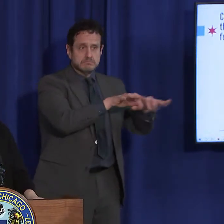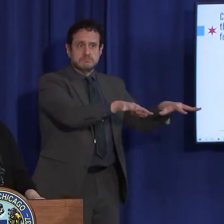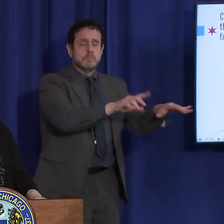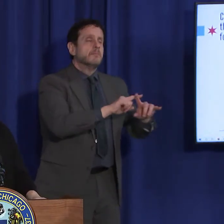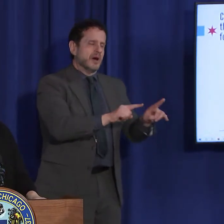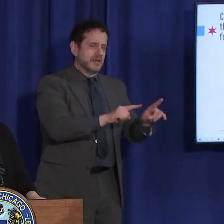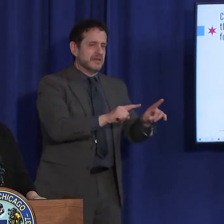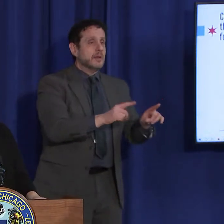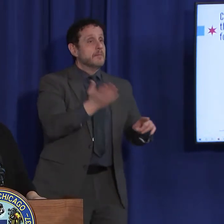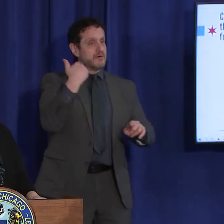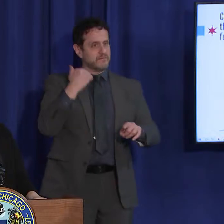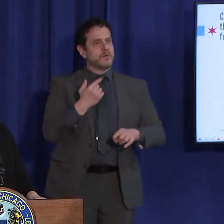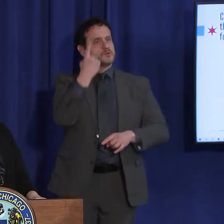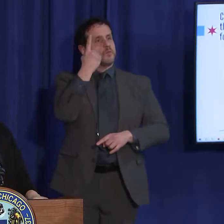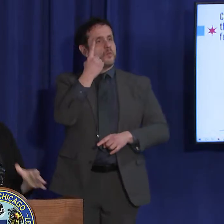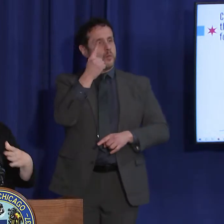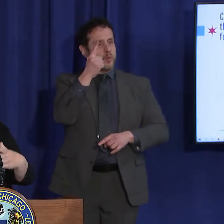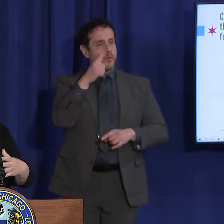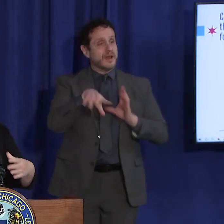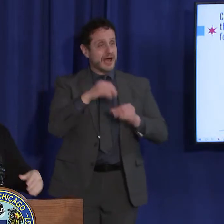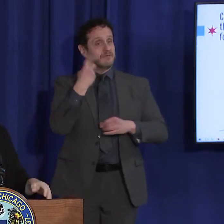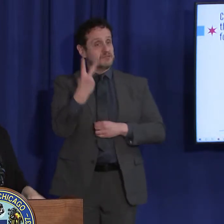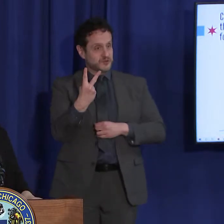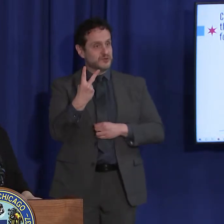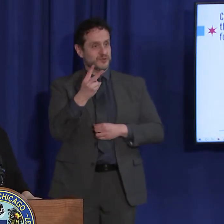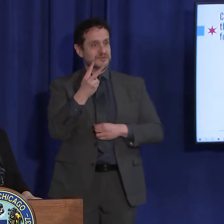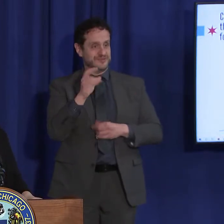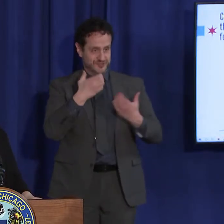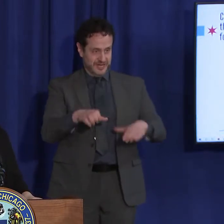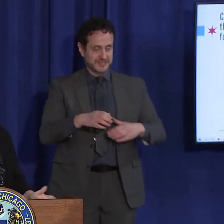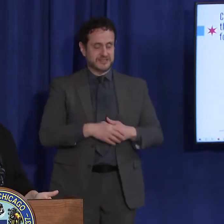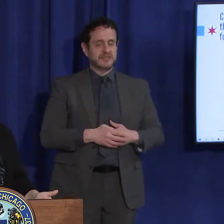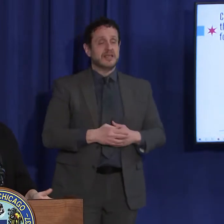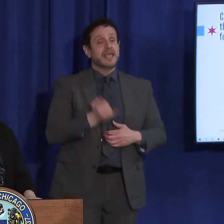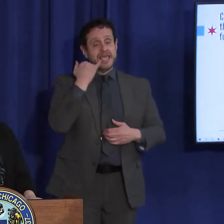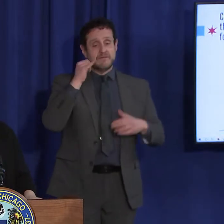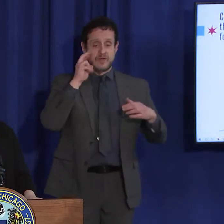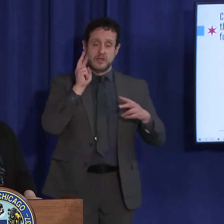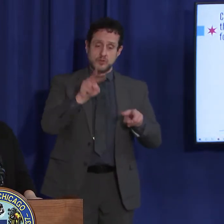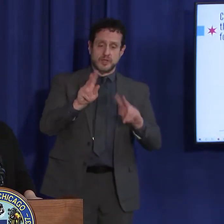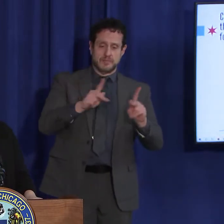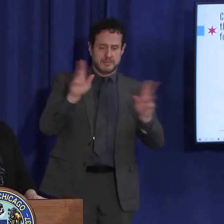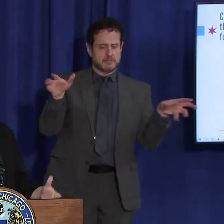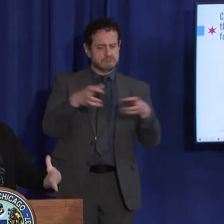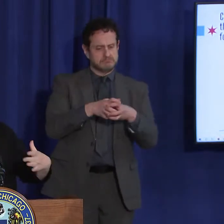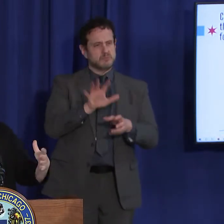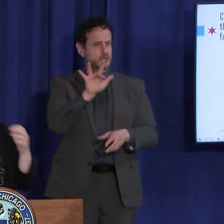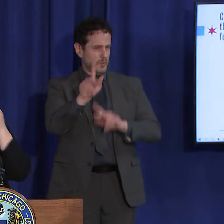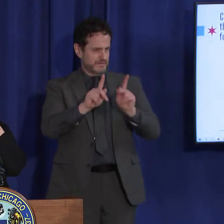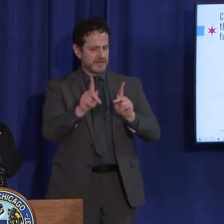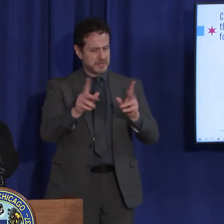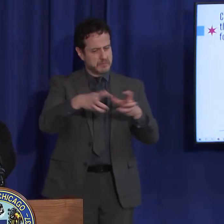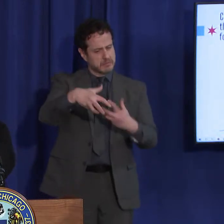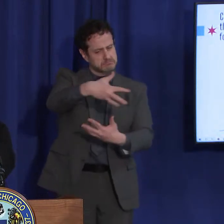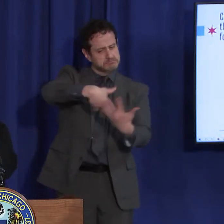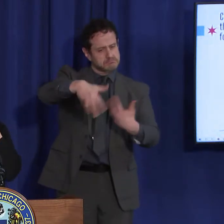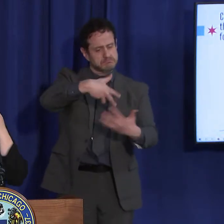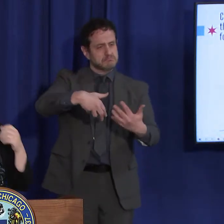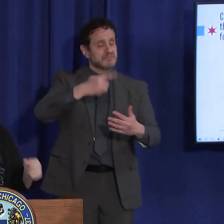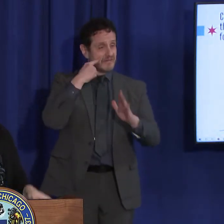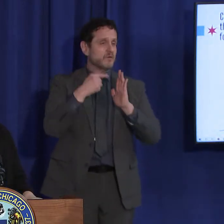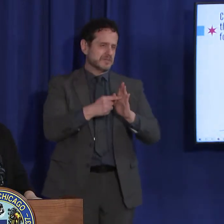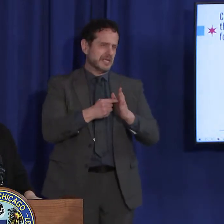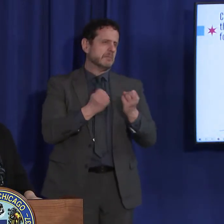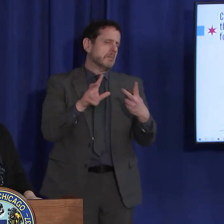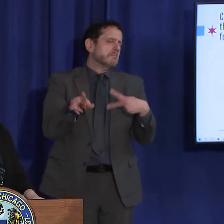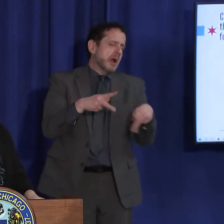about a 1 in 2 chance just a week ago. If we look at a 25-person setting, like for example, many of the smaller gatherings